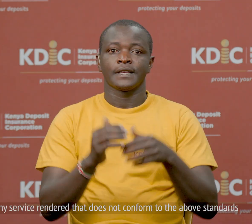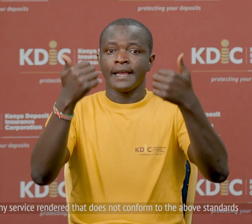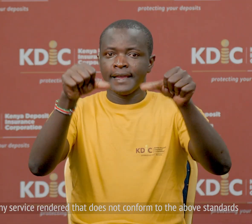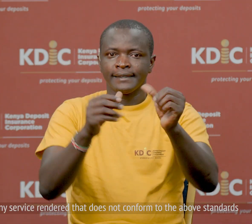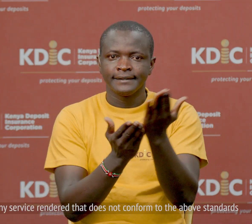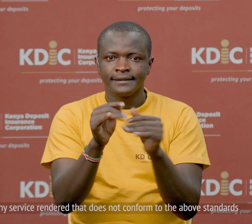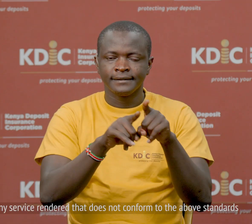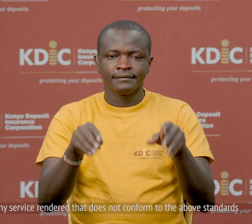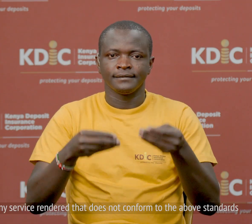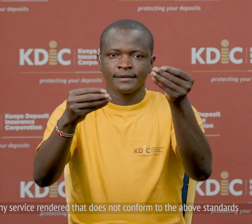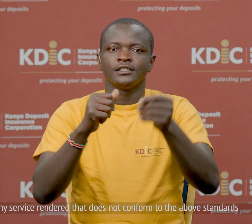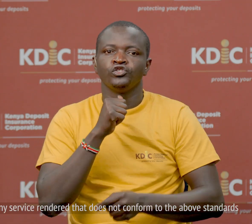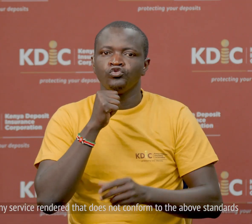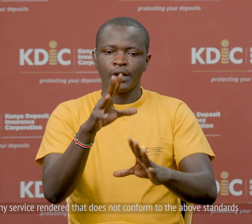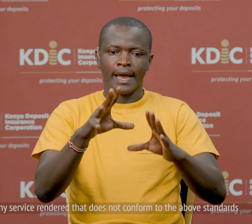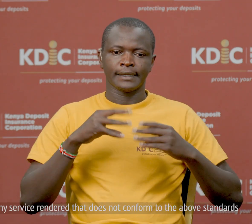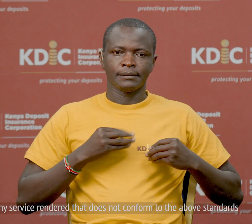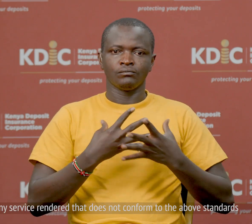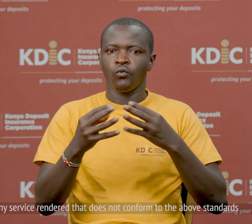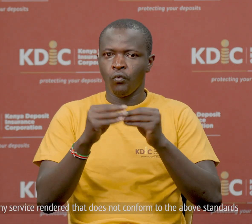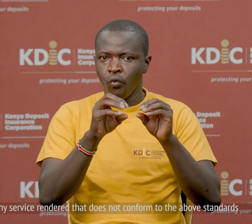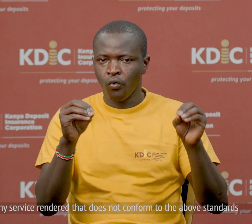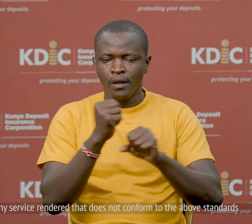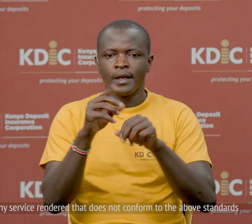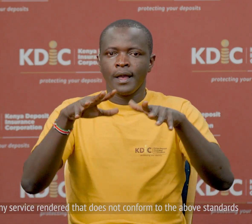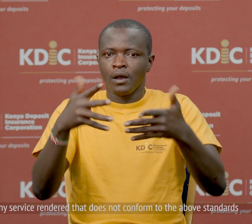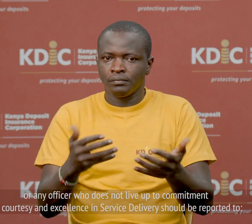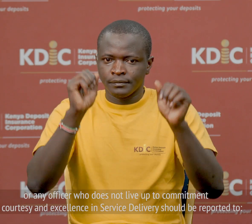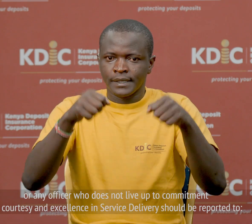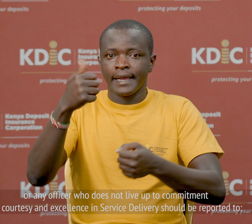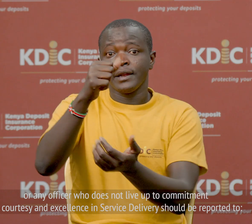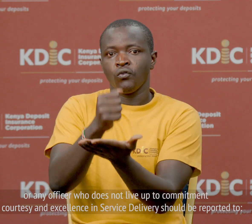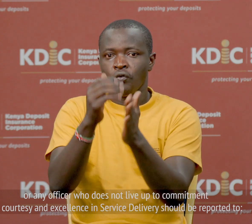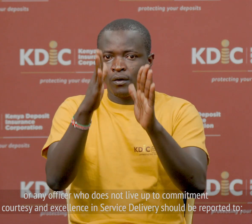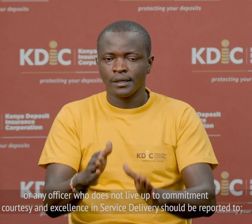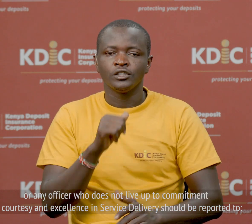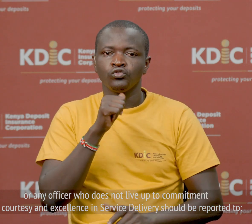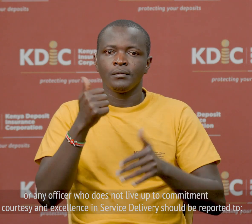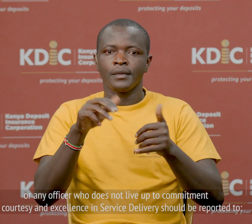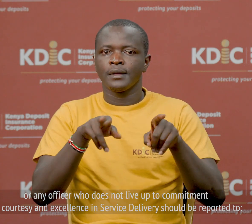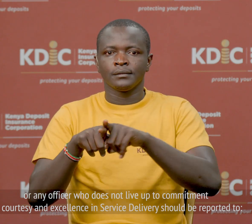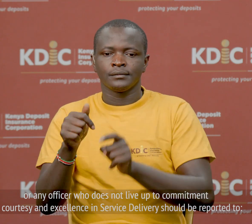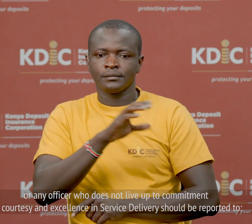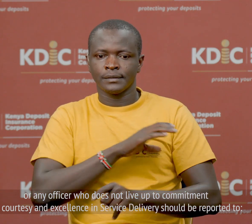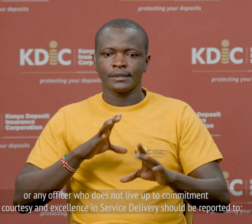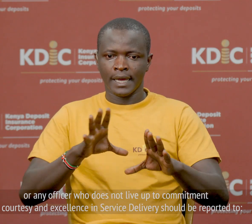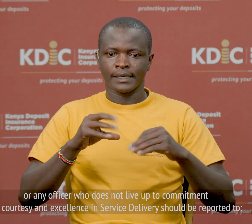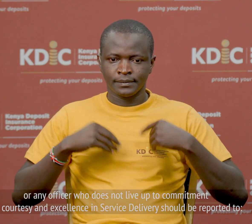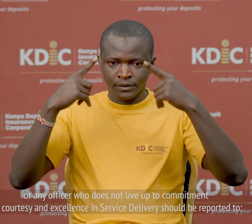Any service rendered that does not conform to the above standards, or any officer who does not live up to the commitment to courtesy